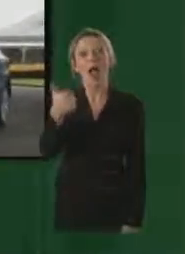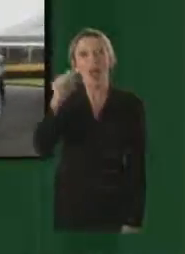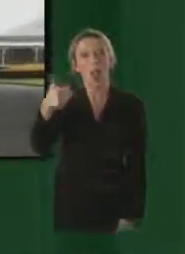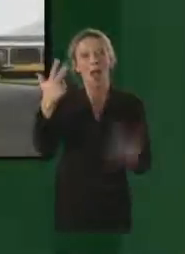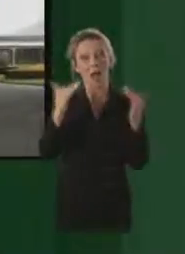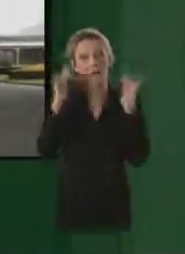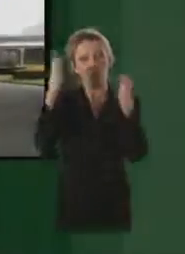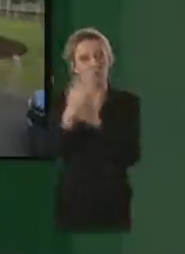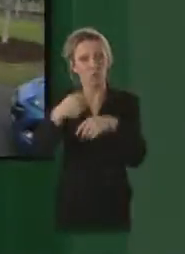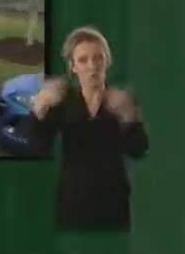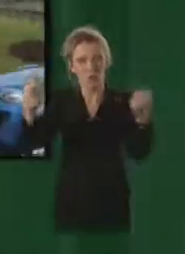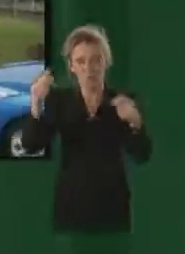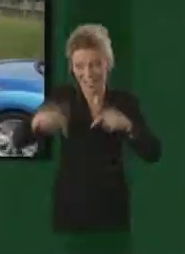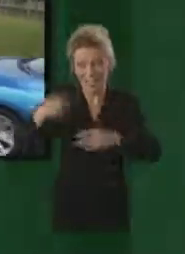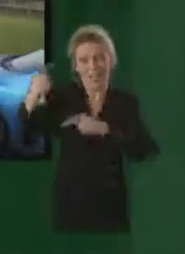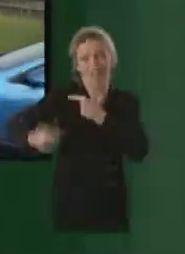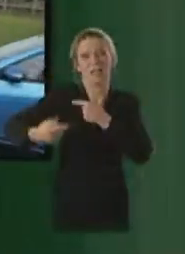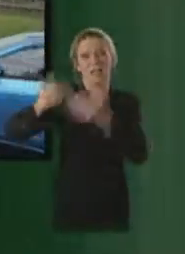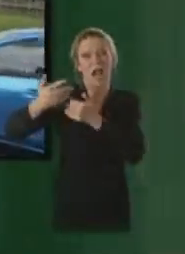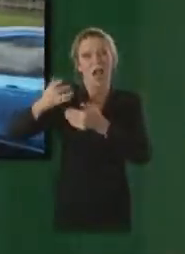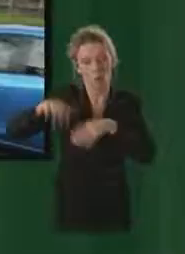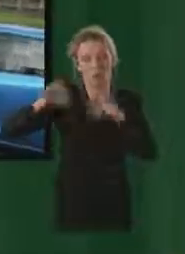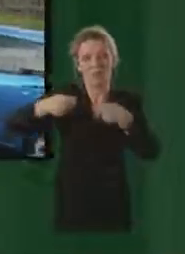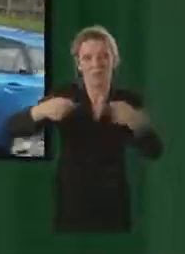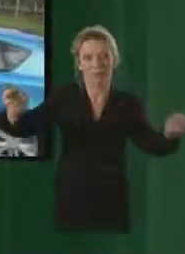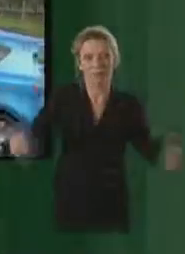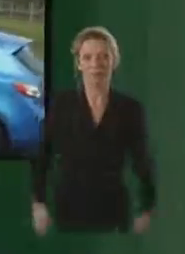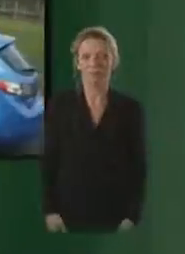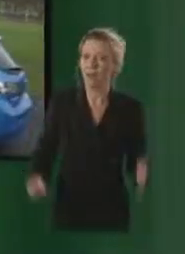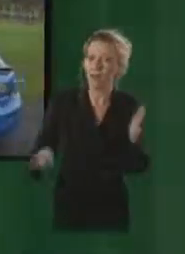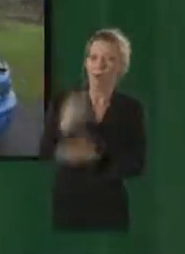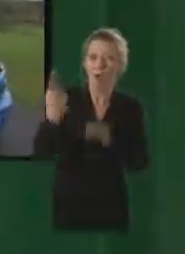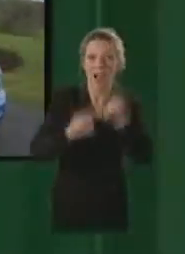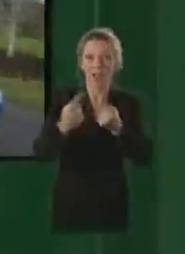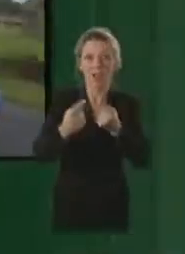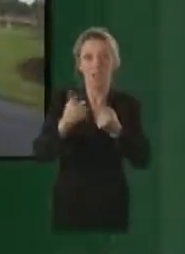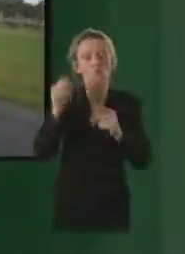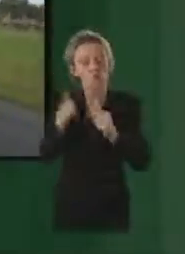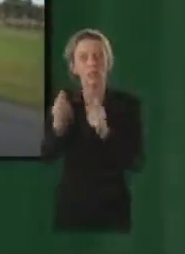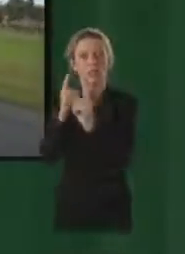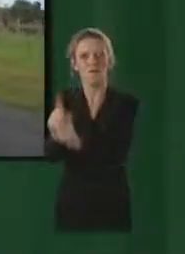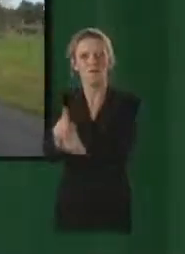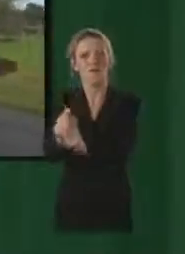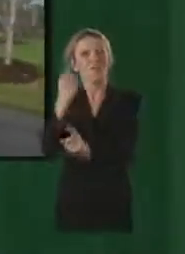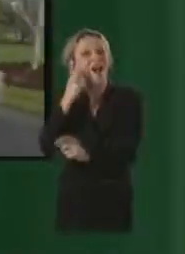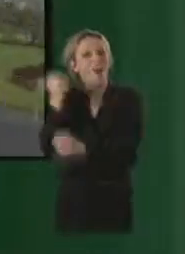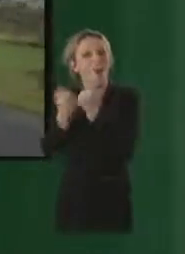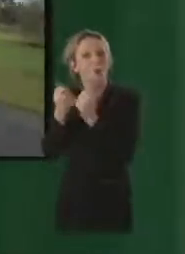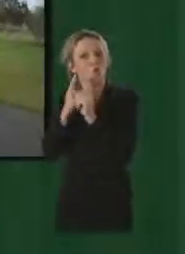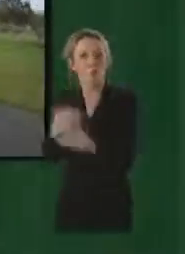.8 million times and now it's time for the next generation. With completely new development while sharing the virtues of its predecessor.